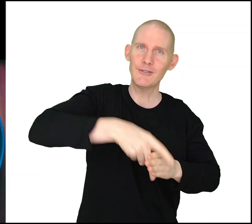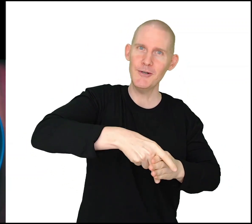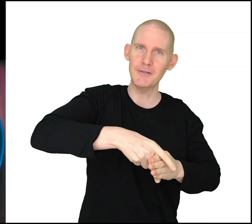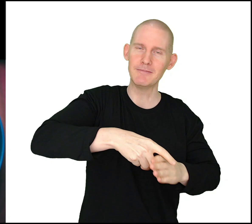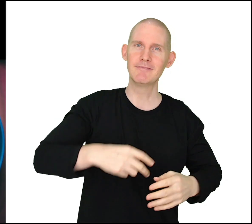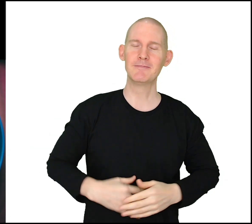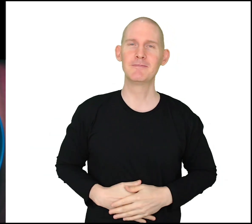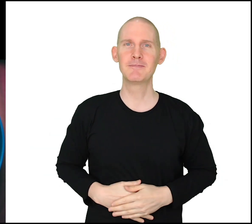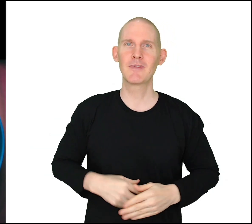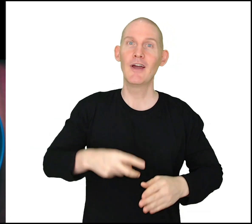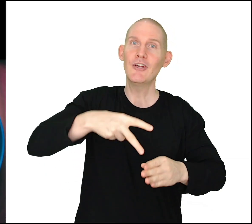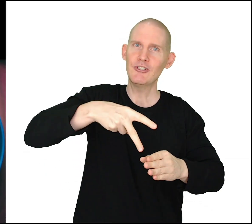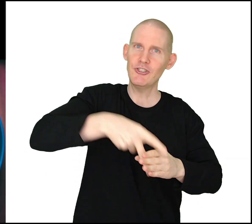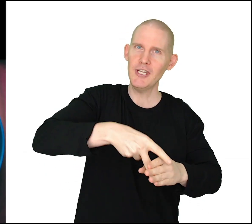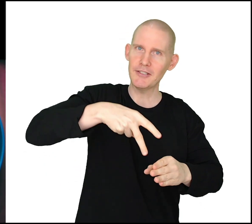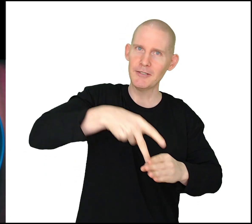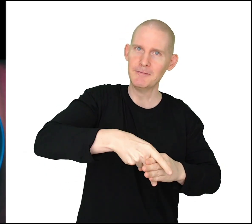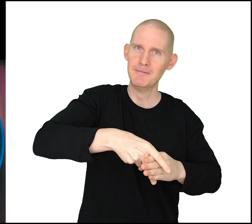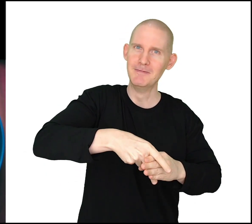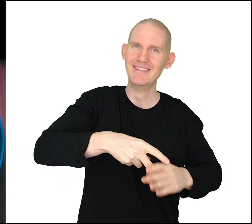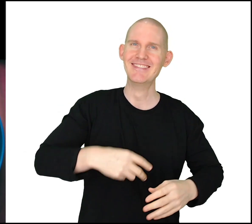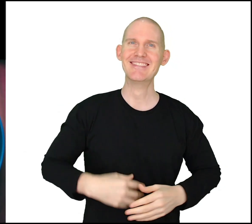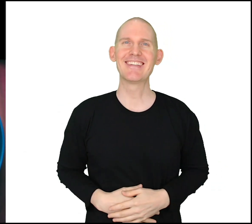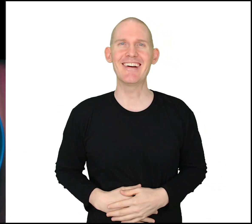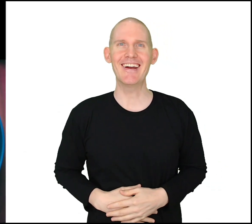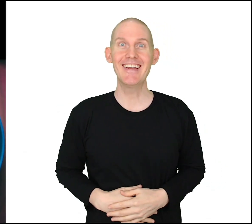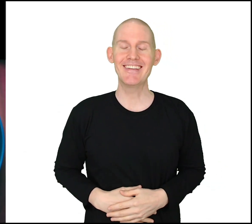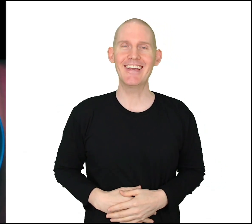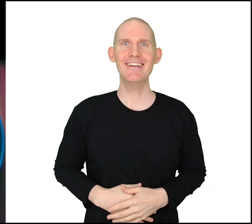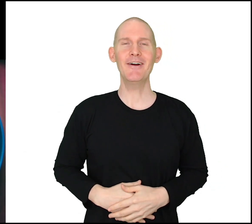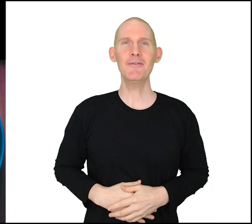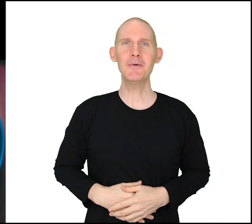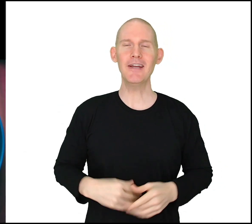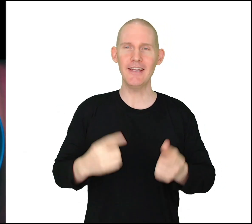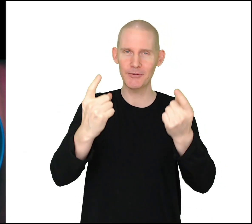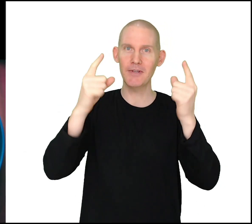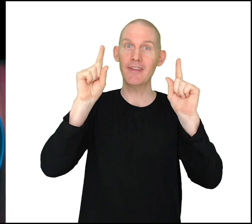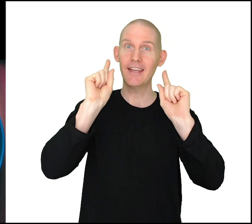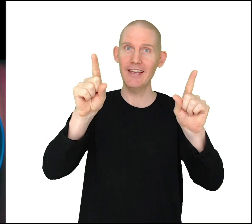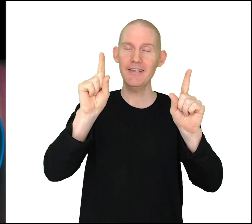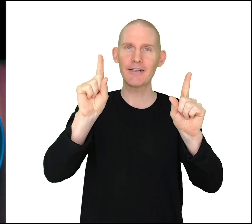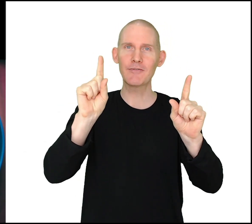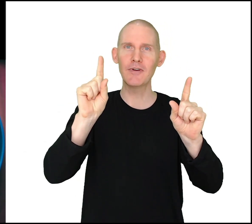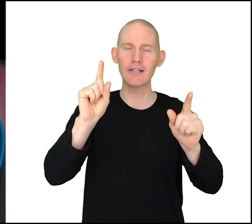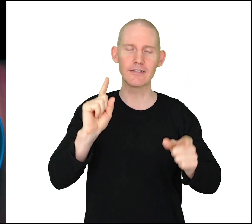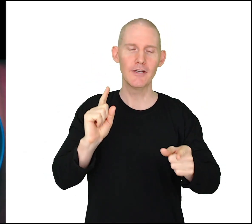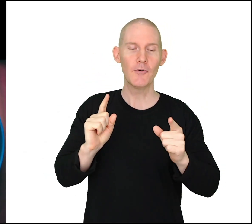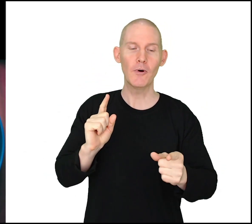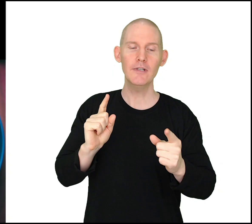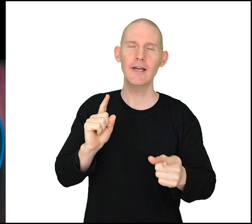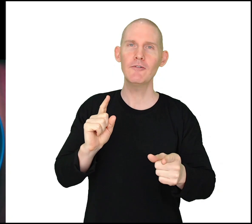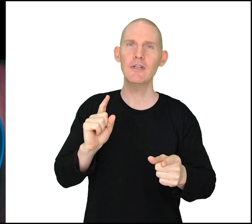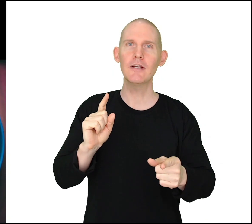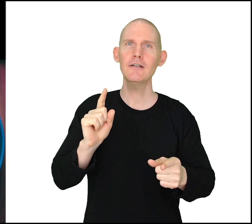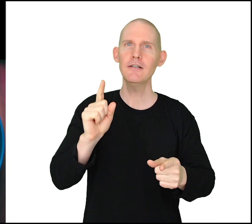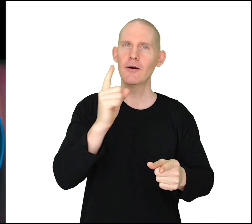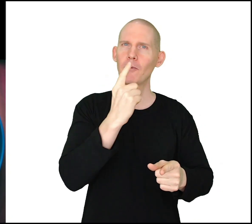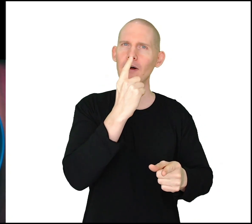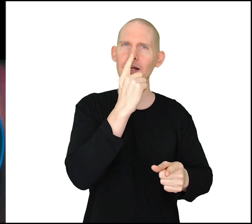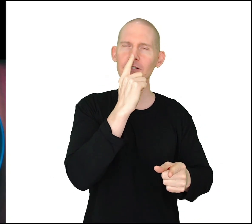2. Cheat. All right, yet another way is with index fingers. 1 down here, 1 on your